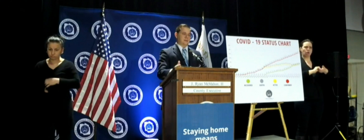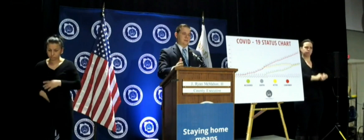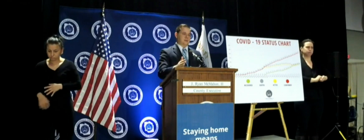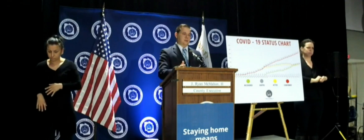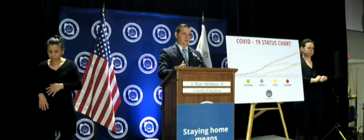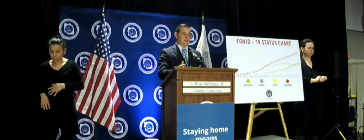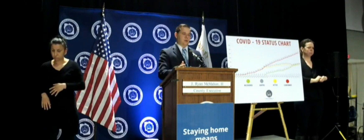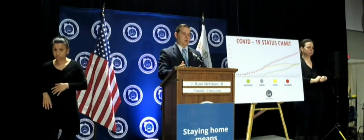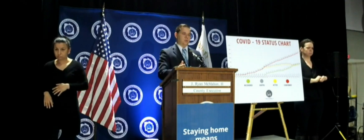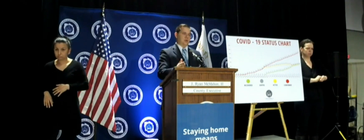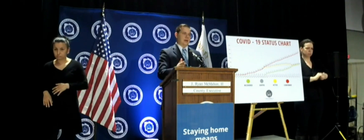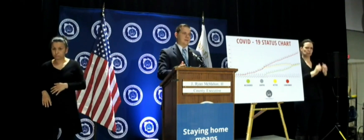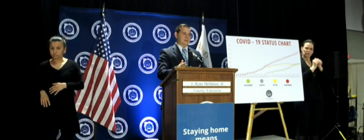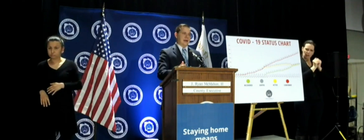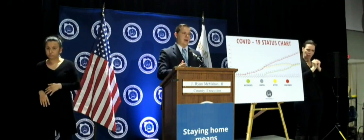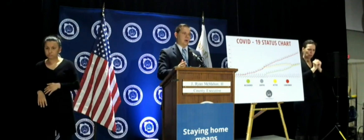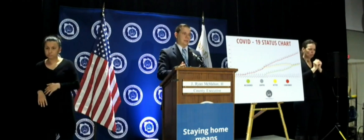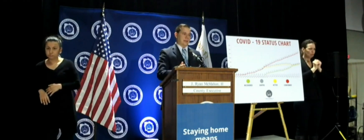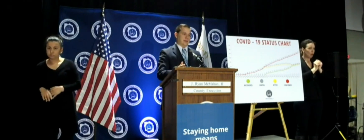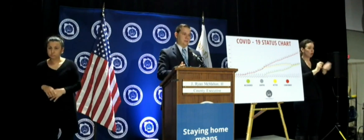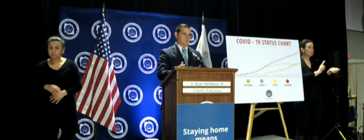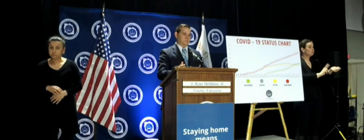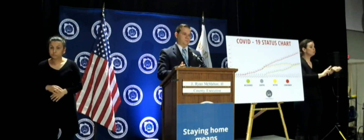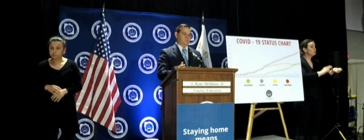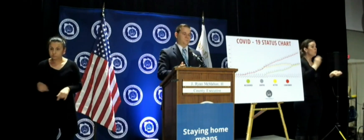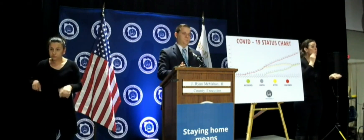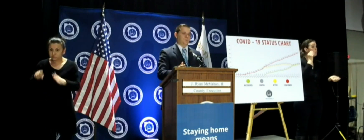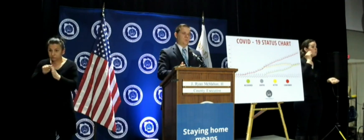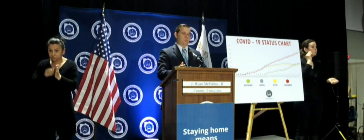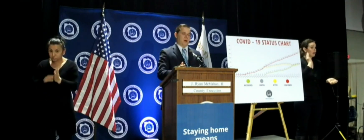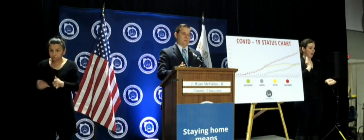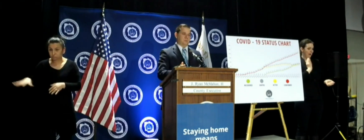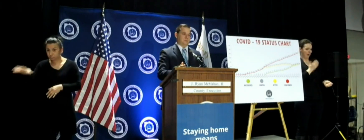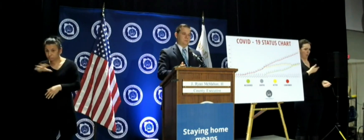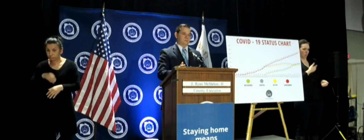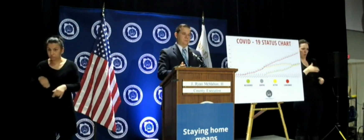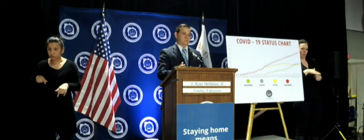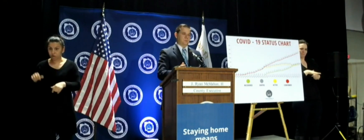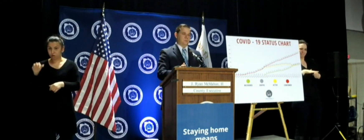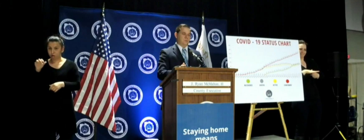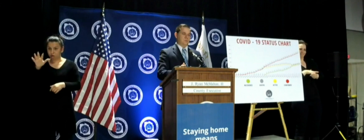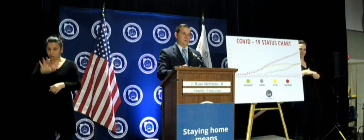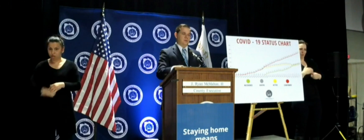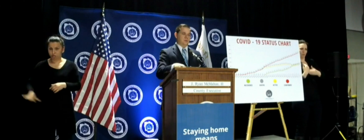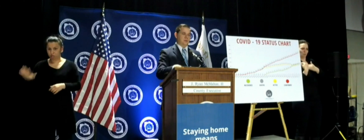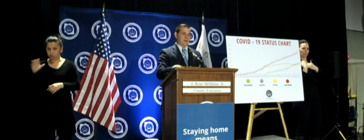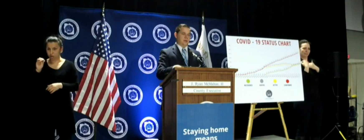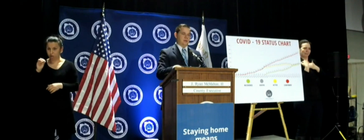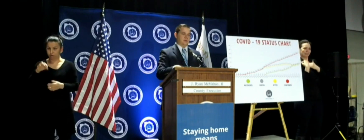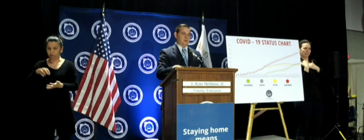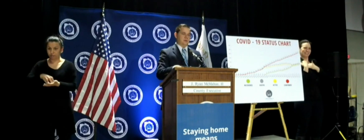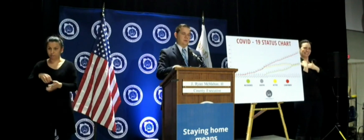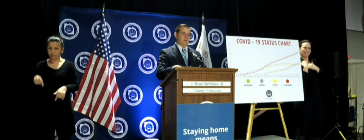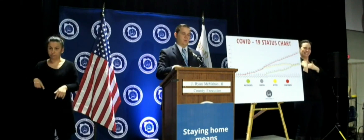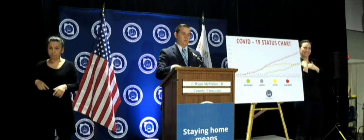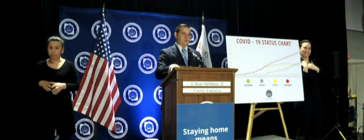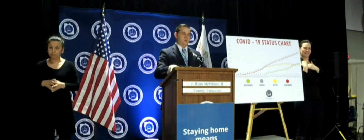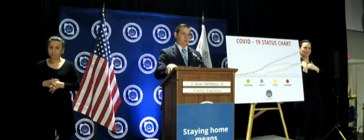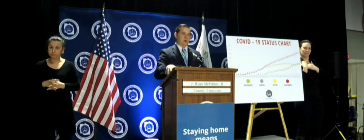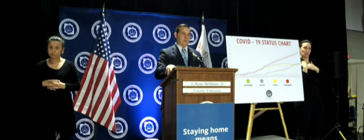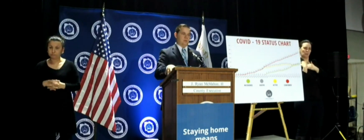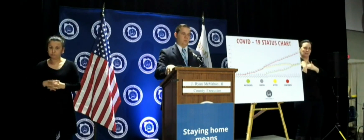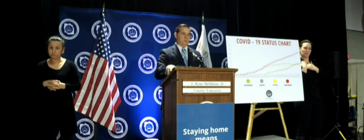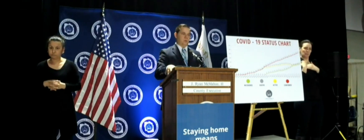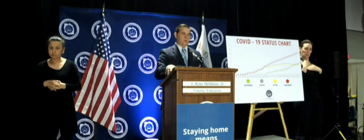lanes. Nursing homes is not our lane, but it's a lane that when we